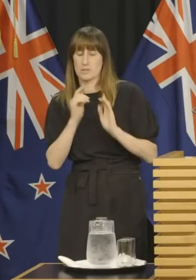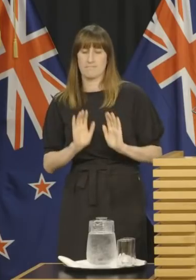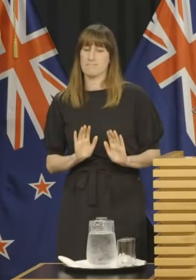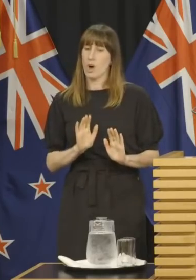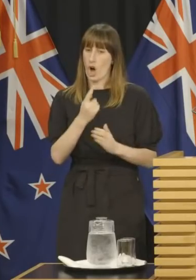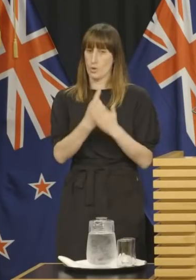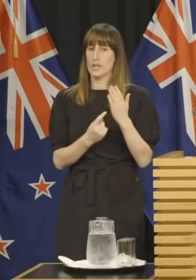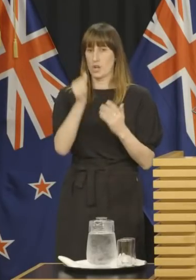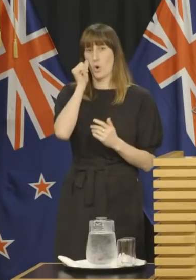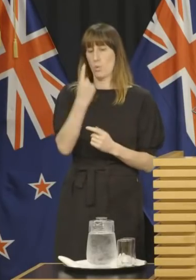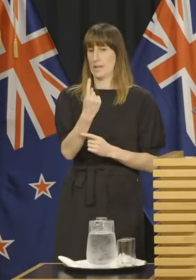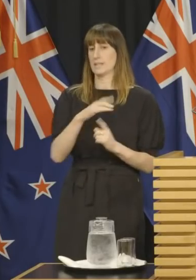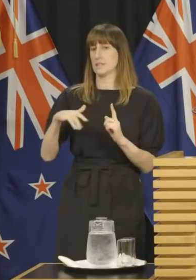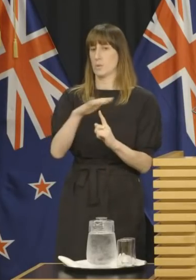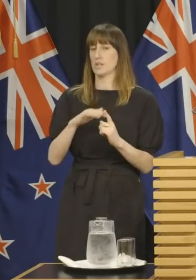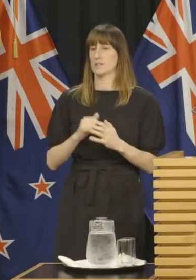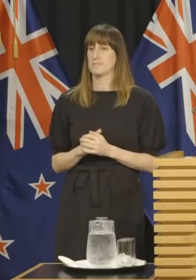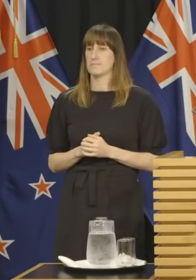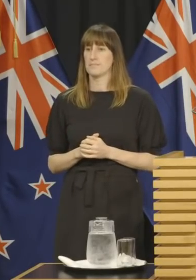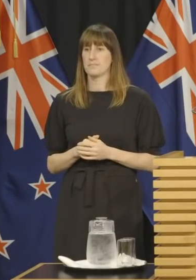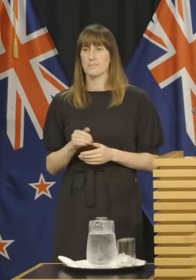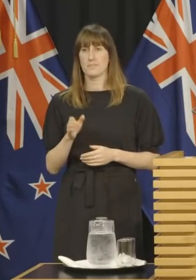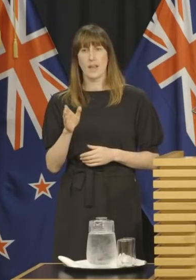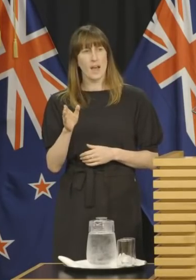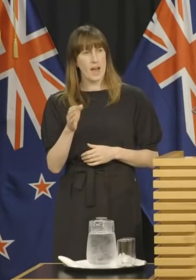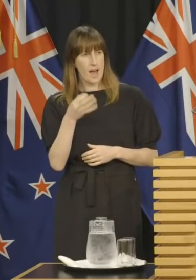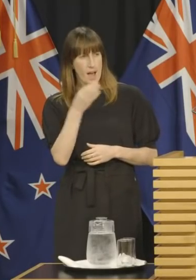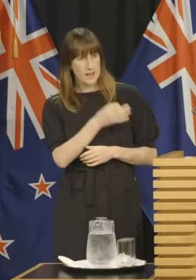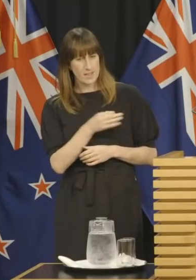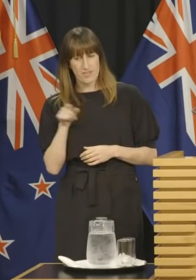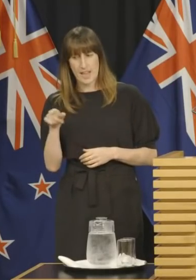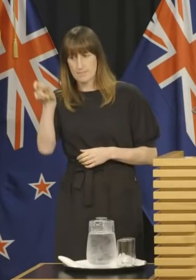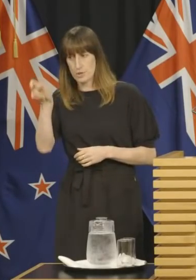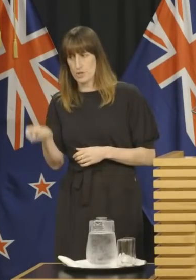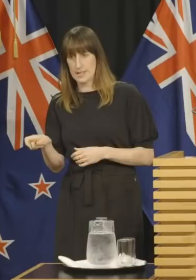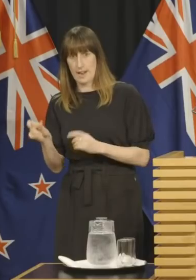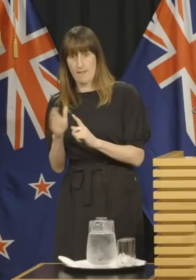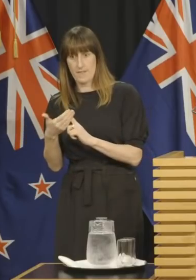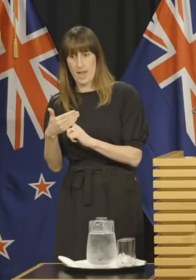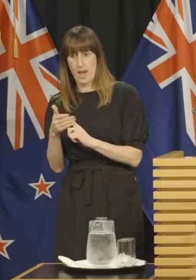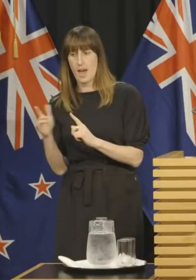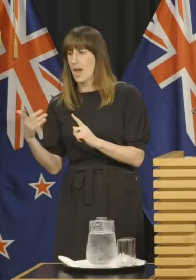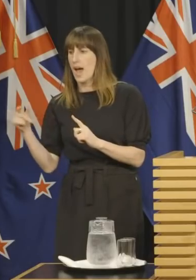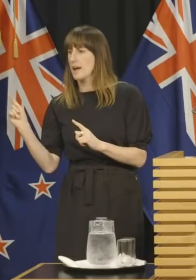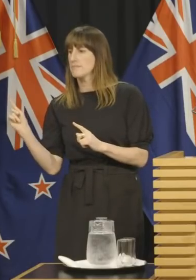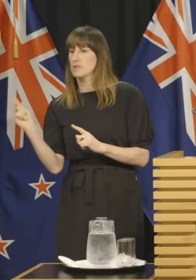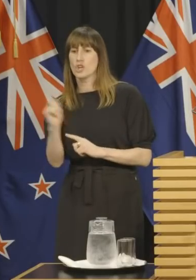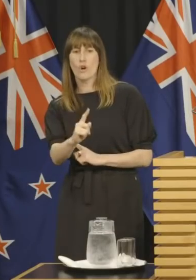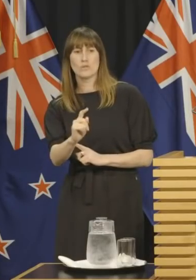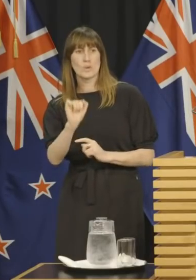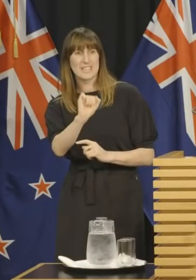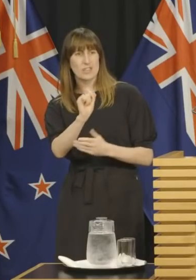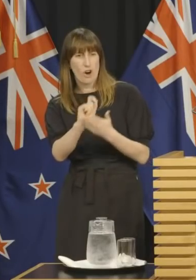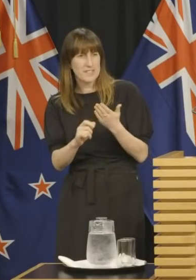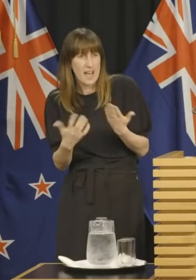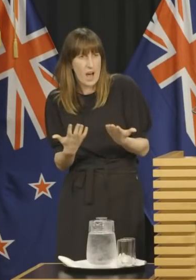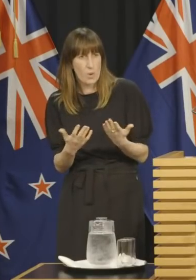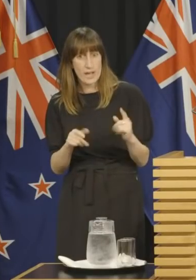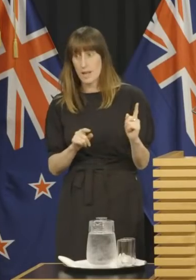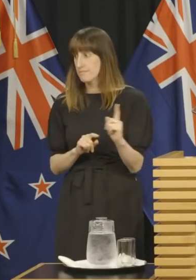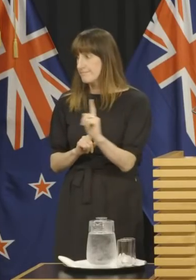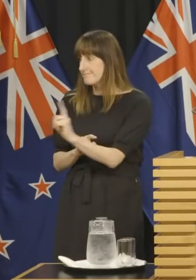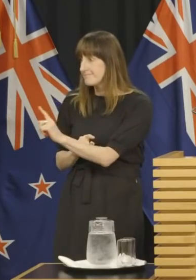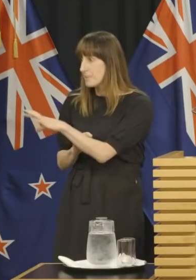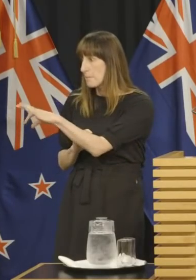did the staff member get to his office? Did he handpick the staff member to go from the agency to his